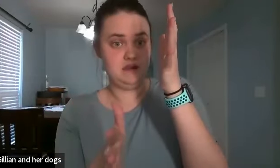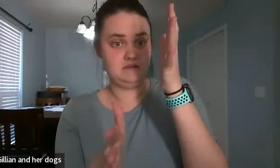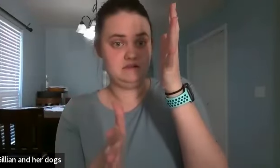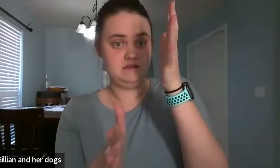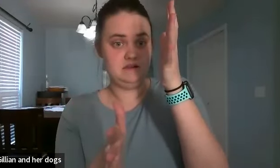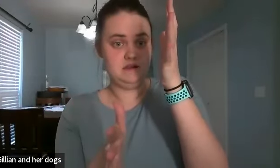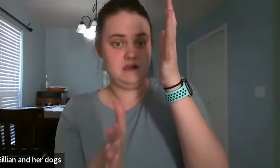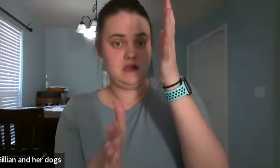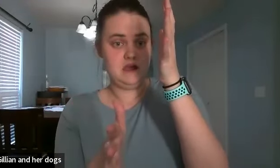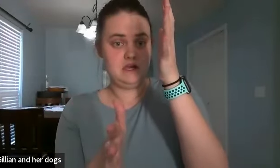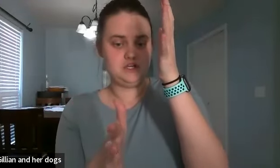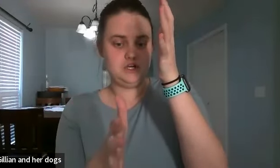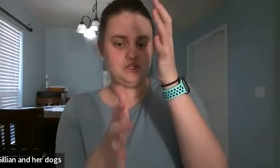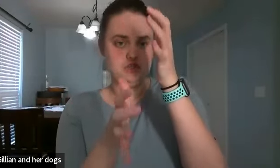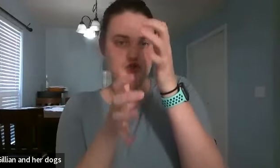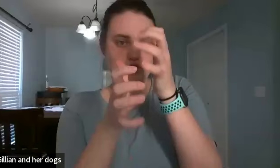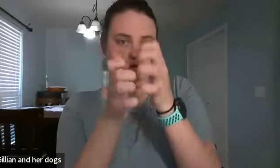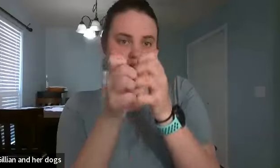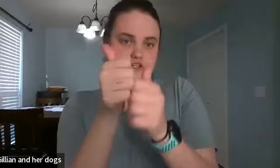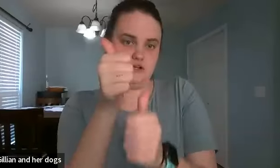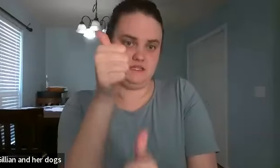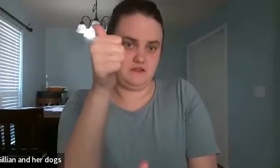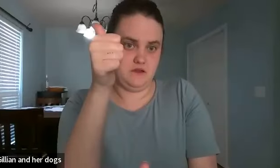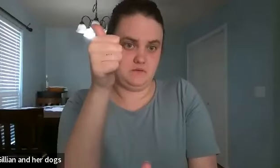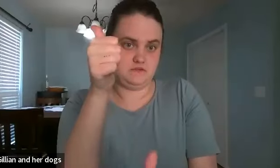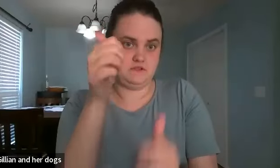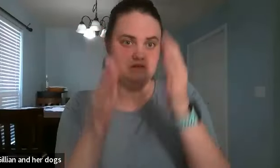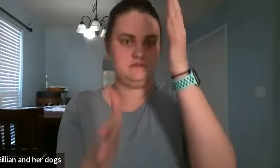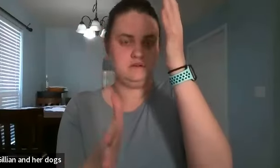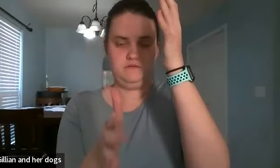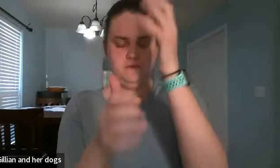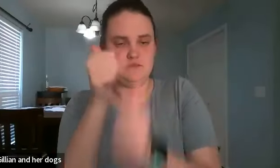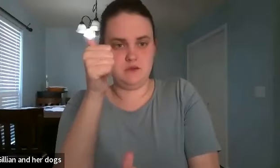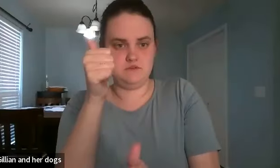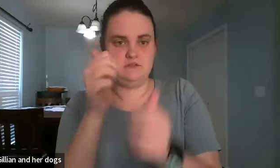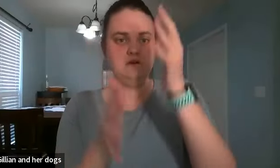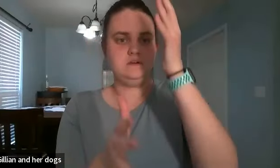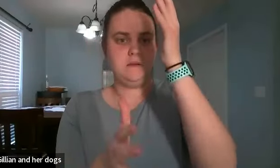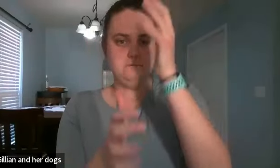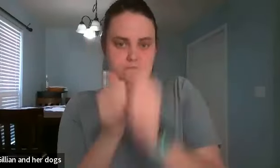hands, and you're going to slowly turn them into thumbs or thumbs ups.